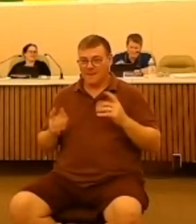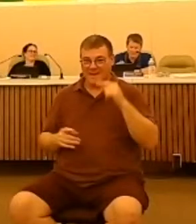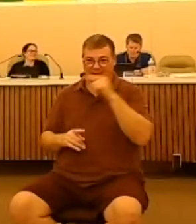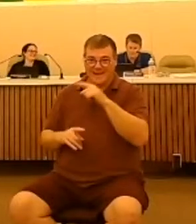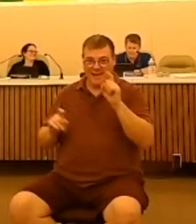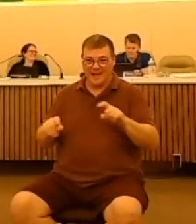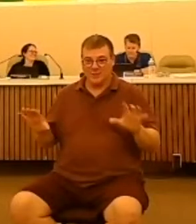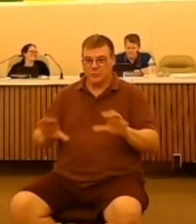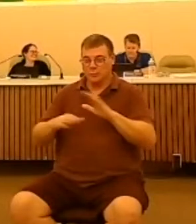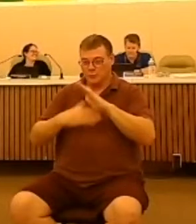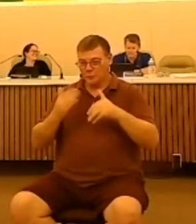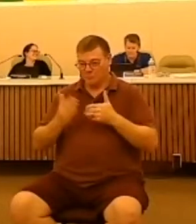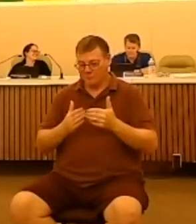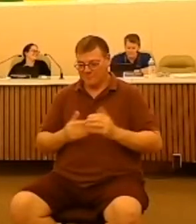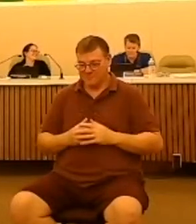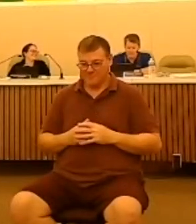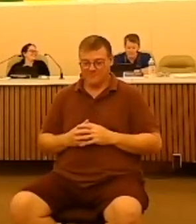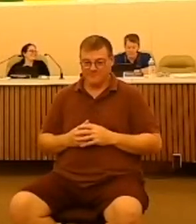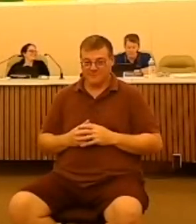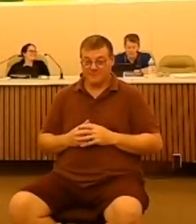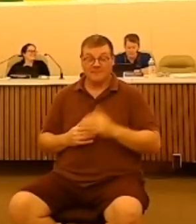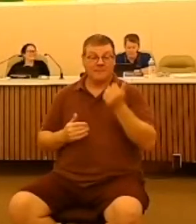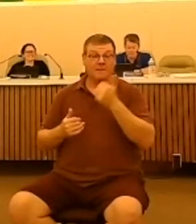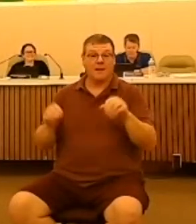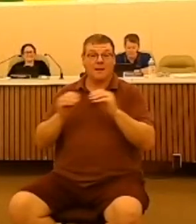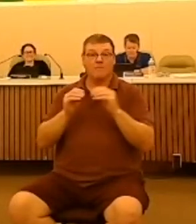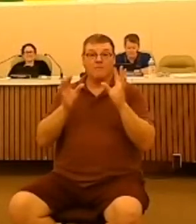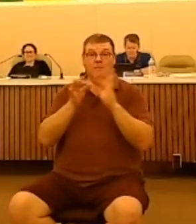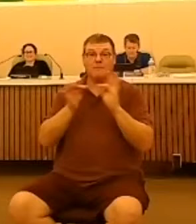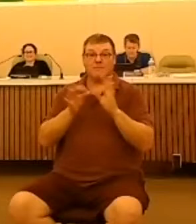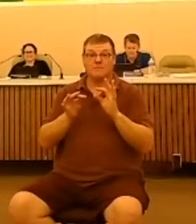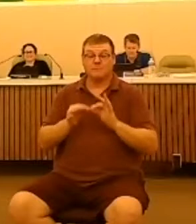all. Yep. Any further comments?